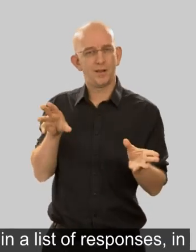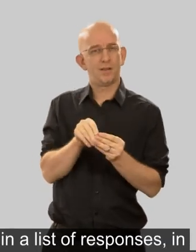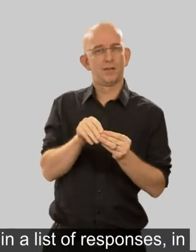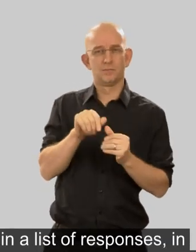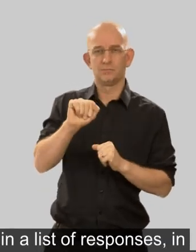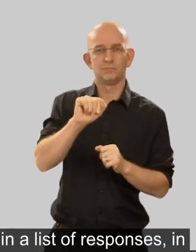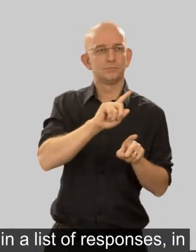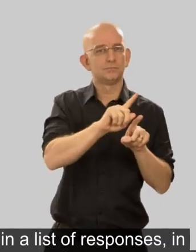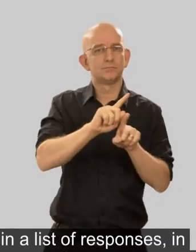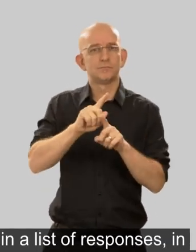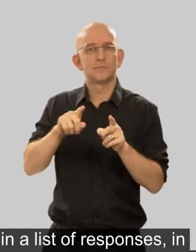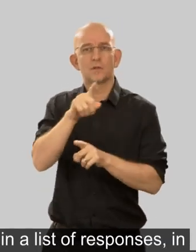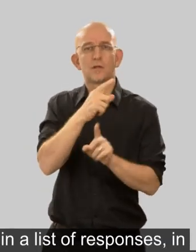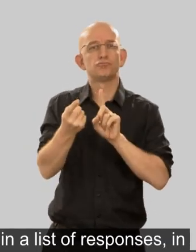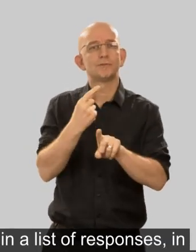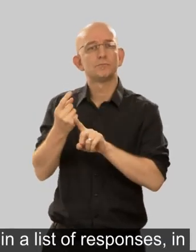in a summary of responses received,